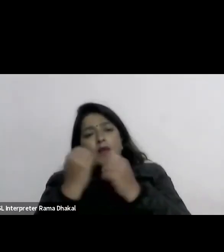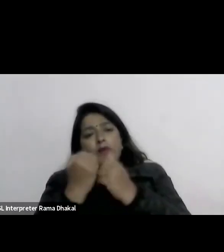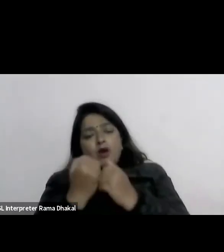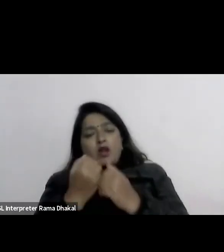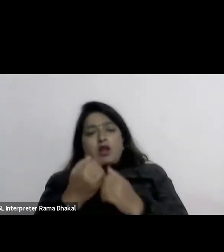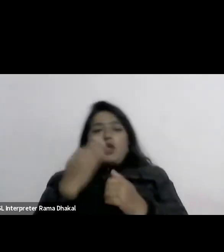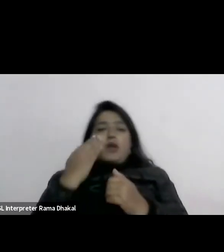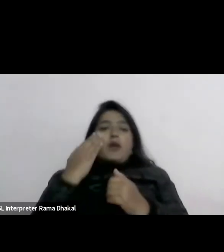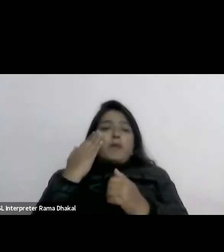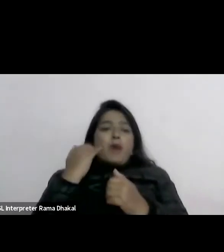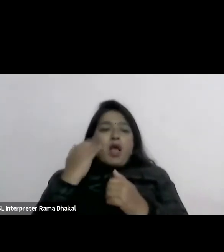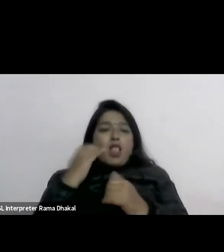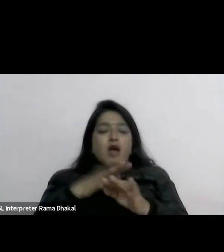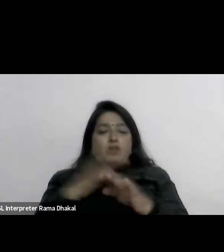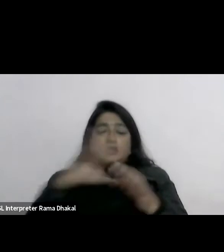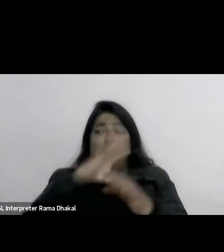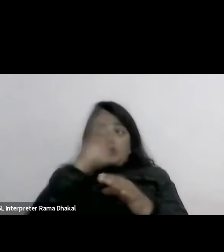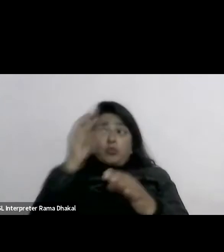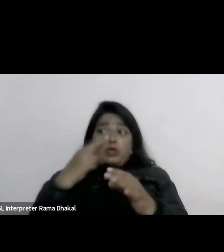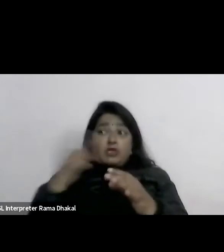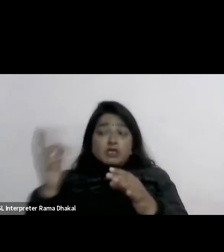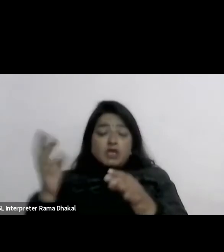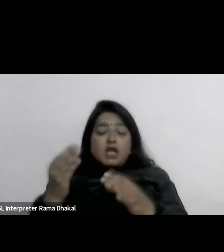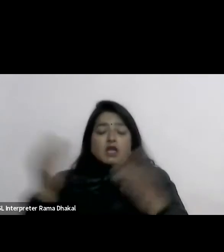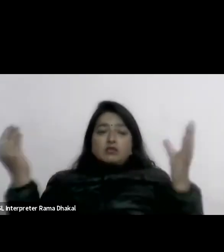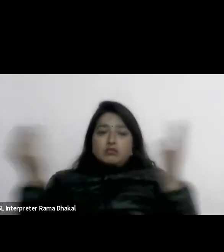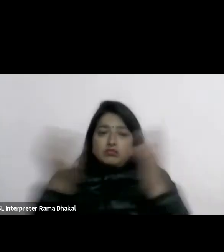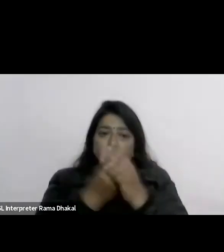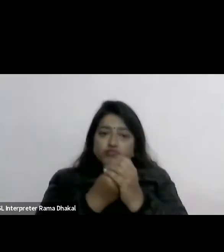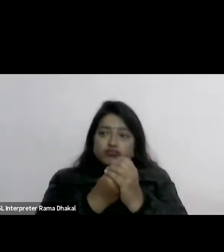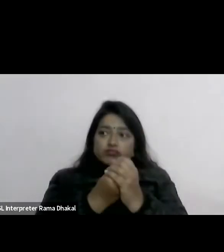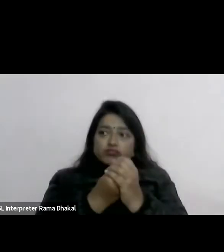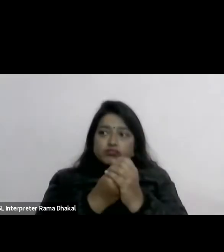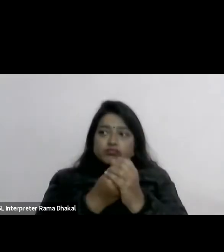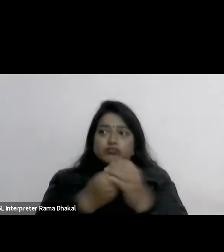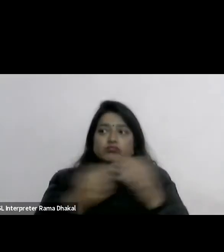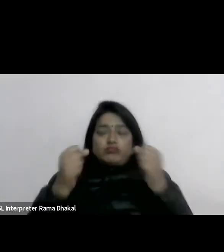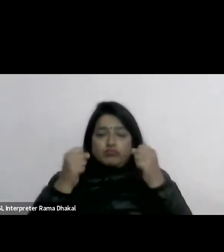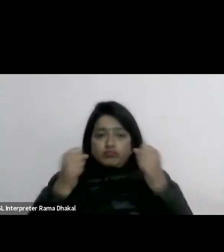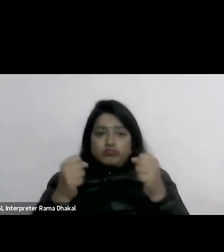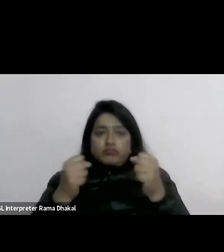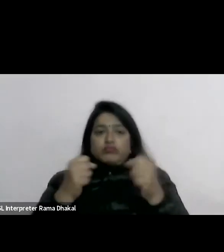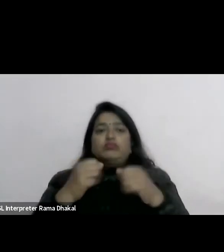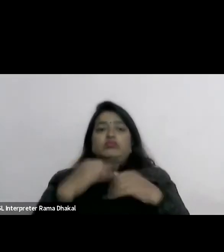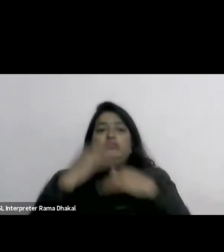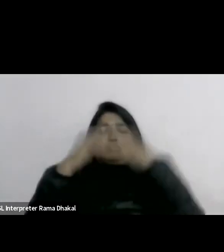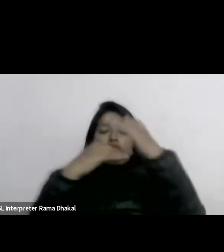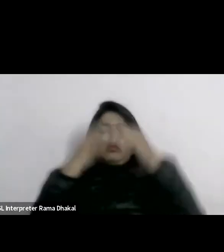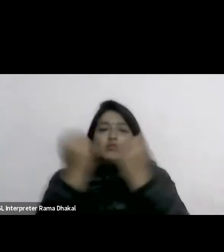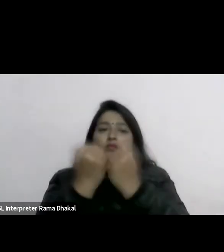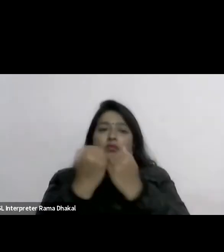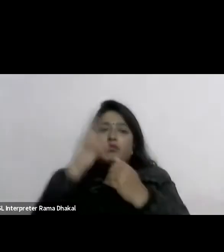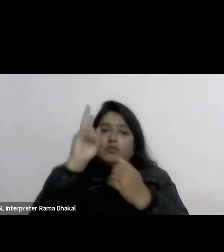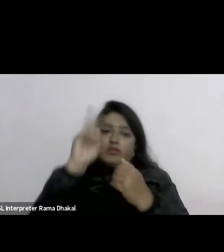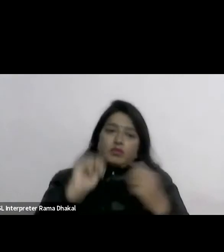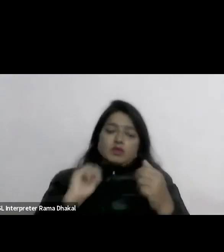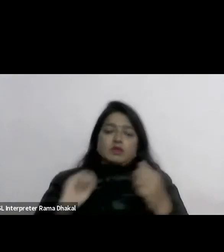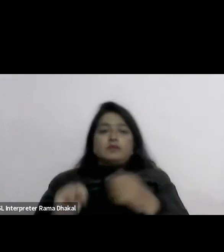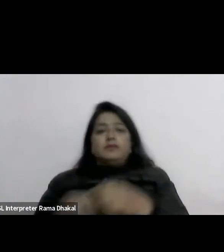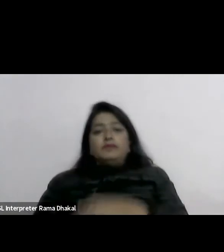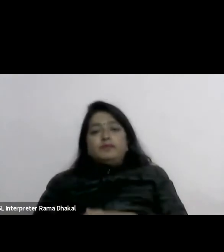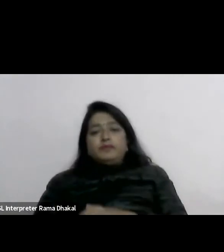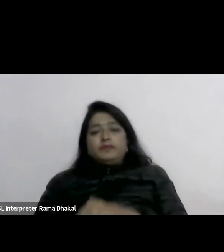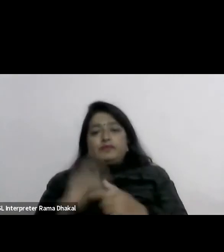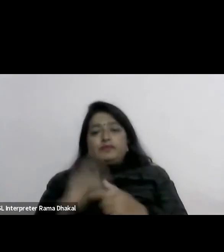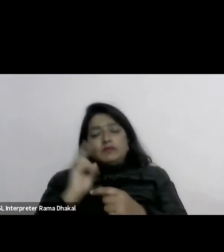workers, together and build and strengthen the solidarity. I think that's what I